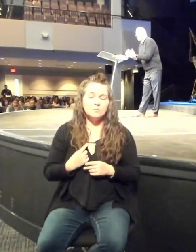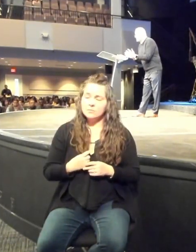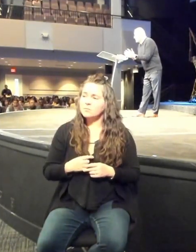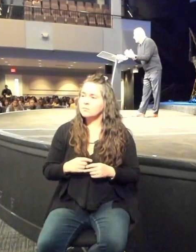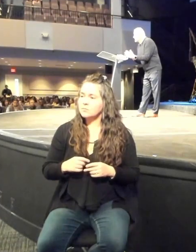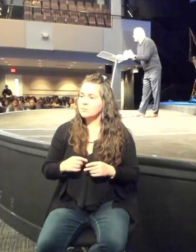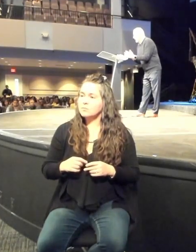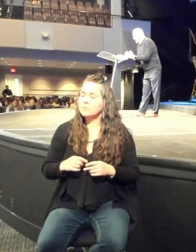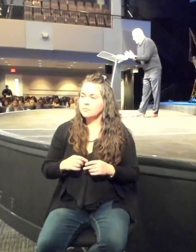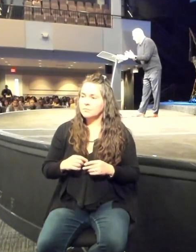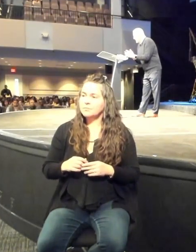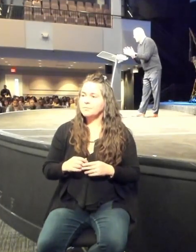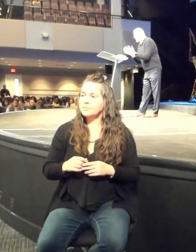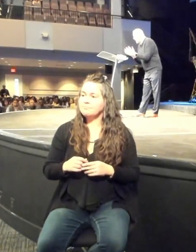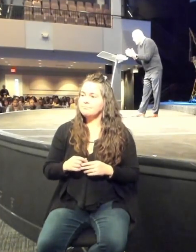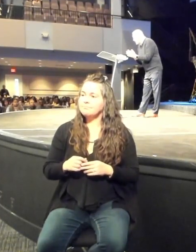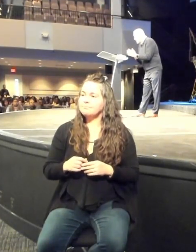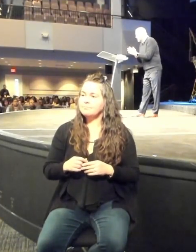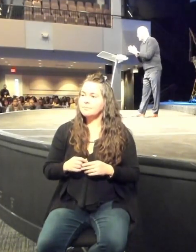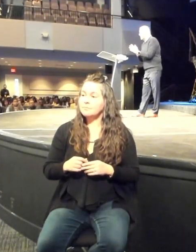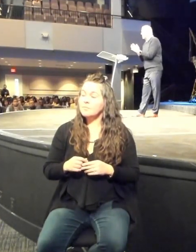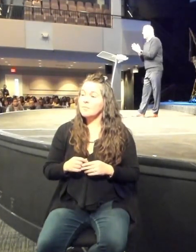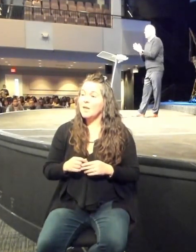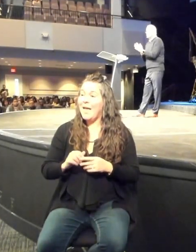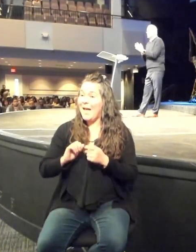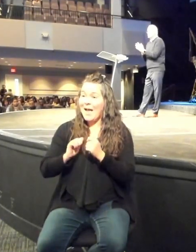Nothing softens a person's heart more than forgiveness.